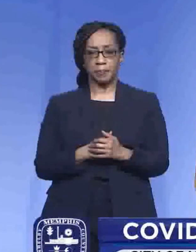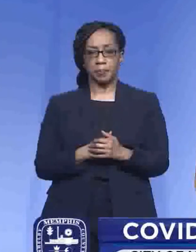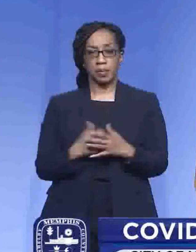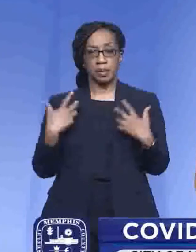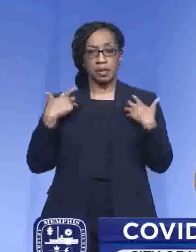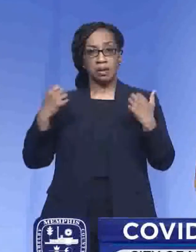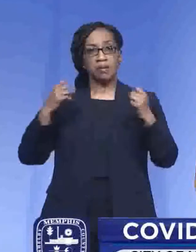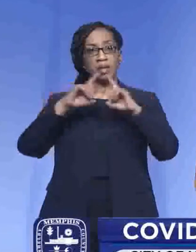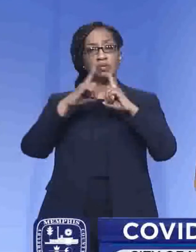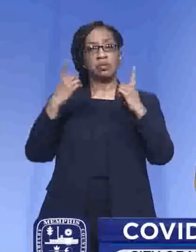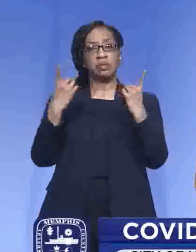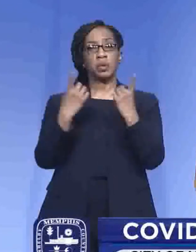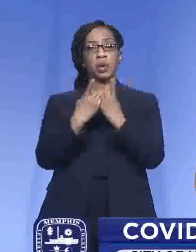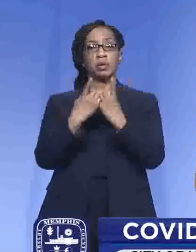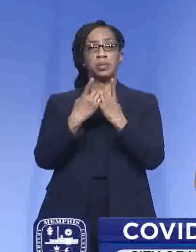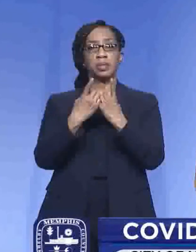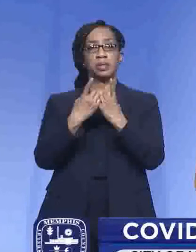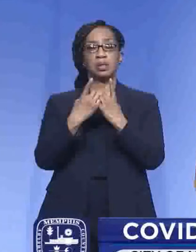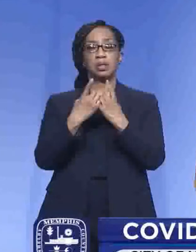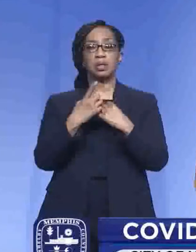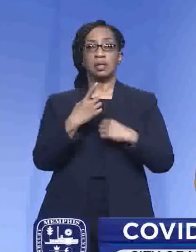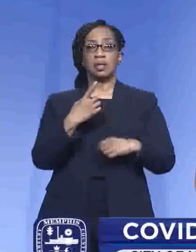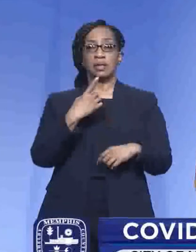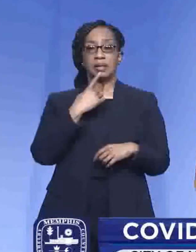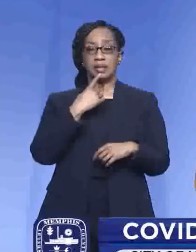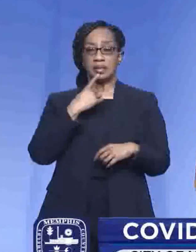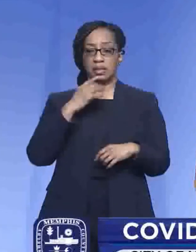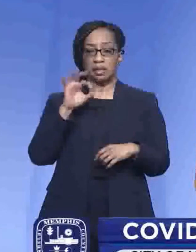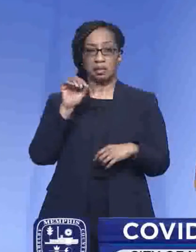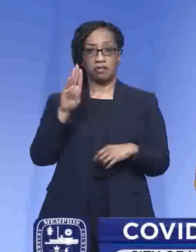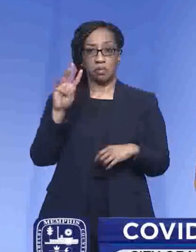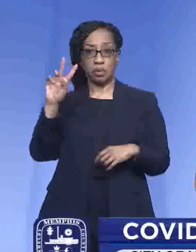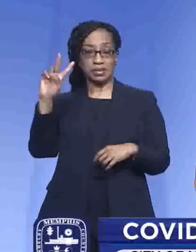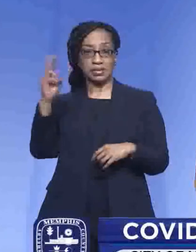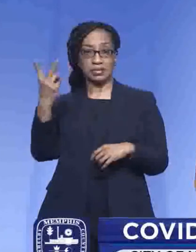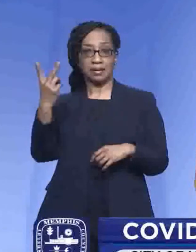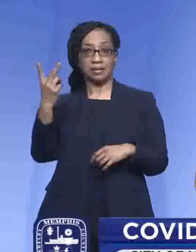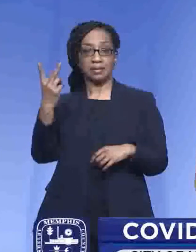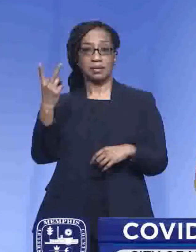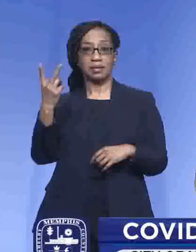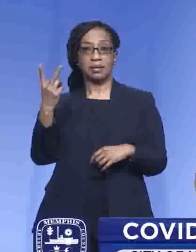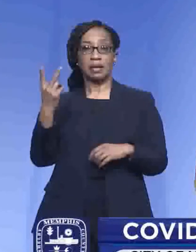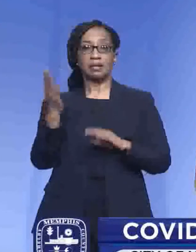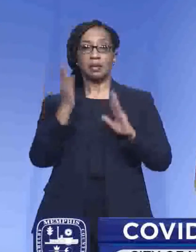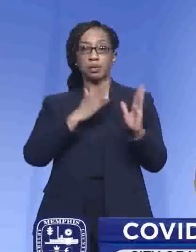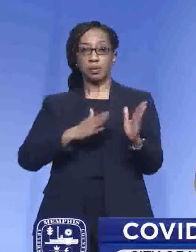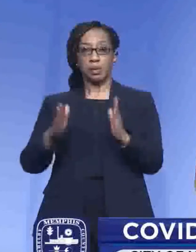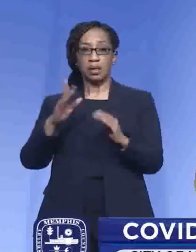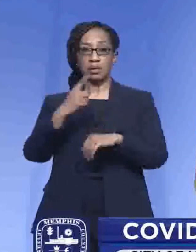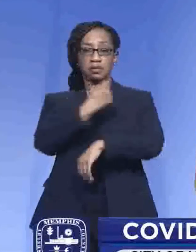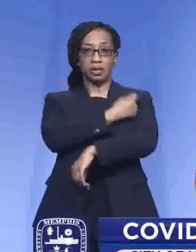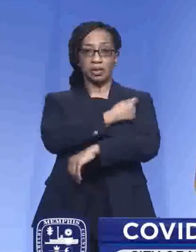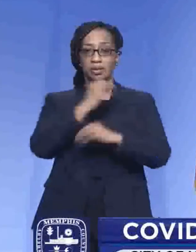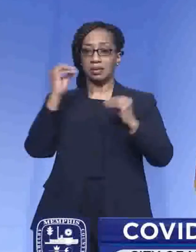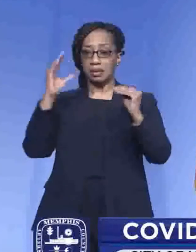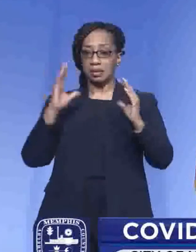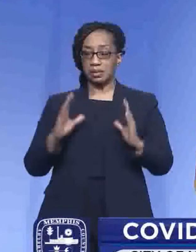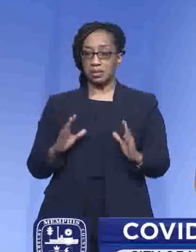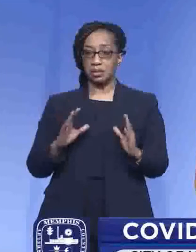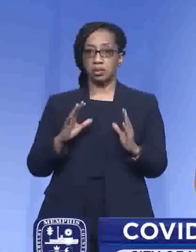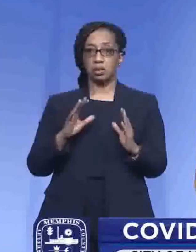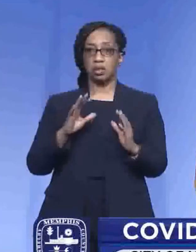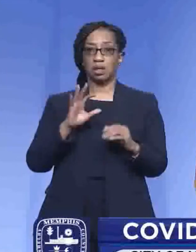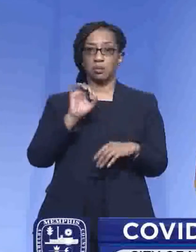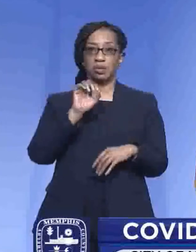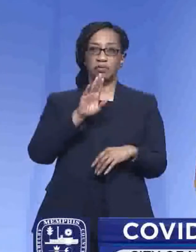health department was saying back on February 2nd that they were planning to vaccinate teachers in late February or